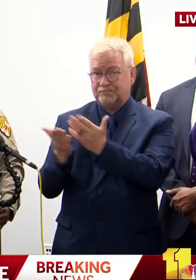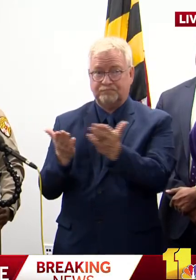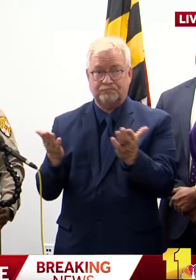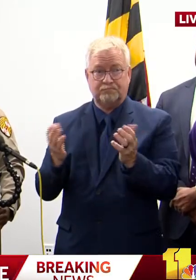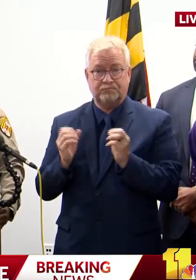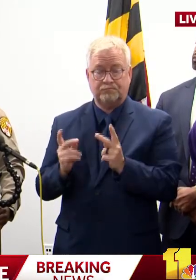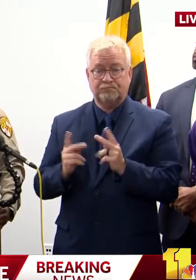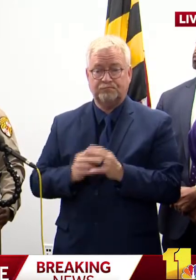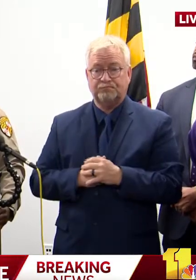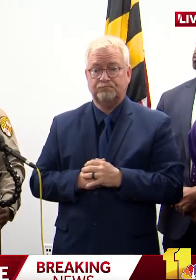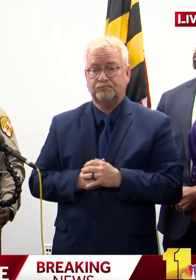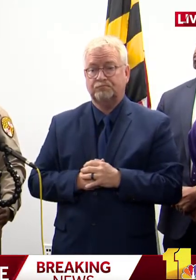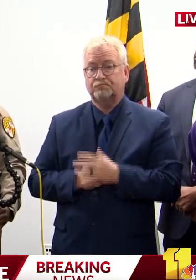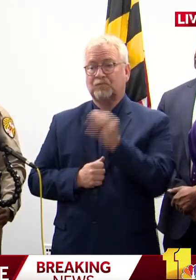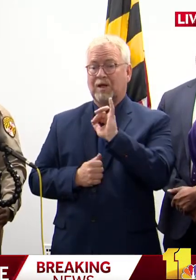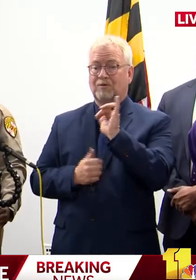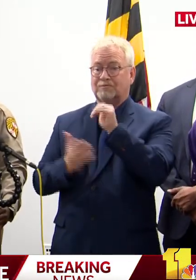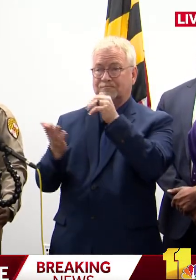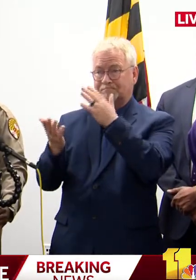Please keep the family members in mind.